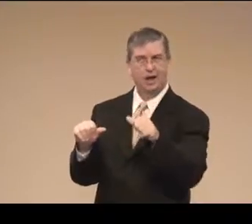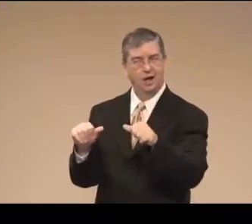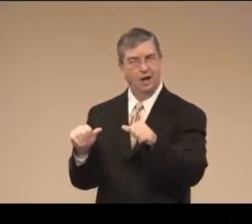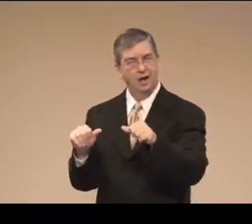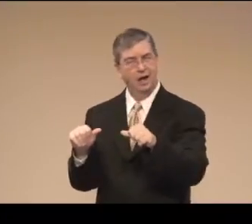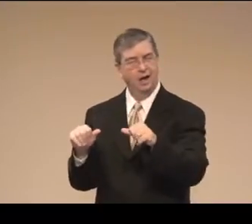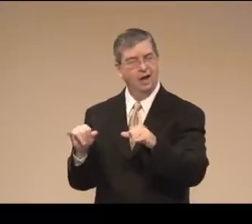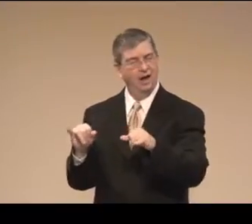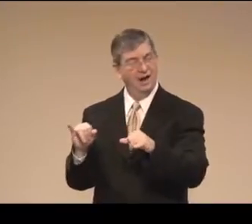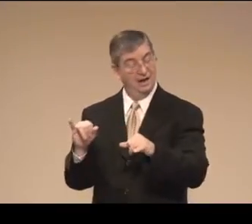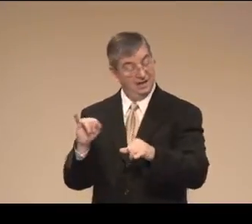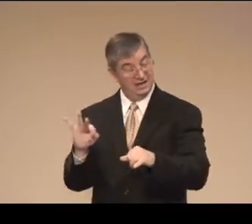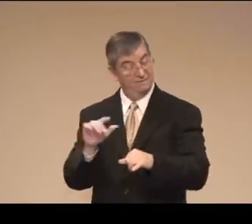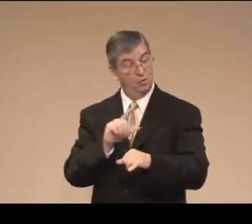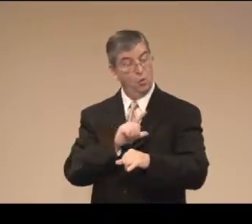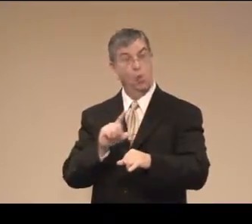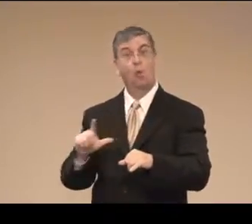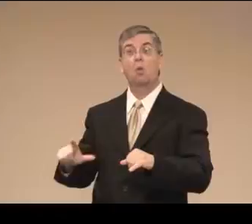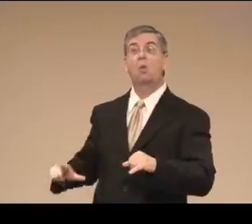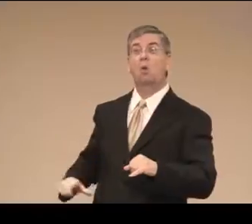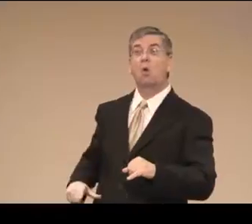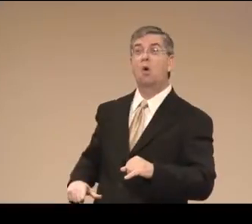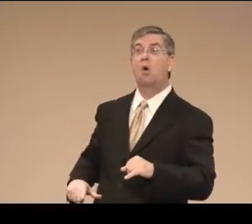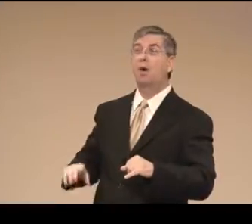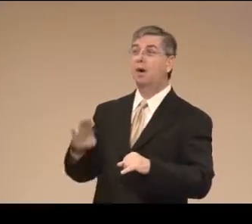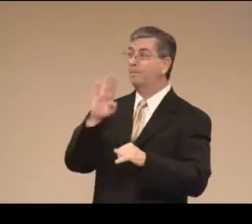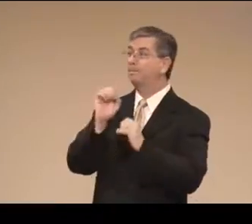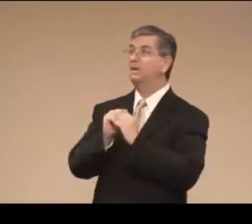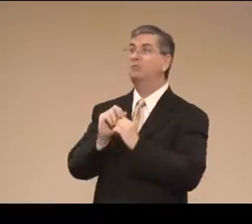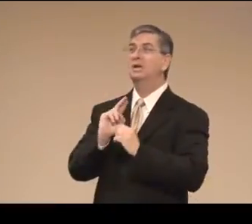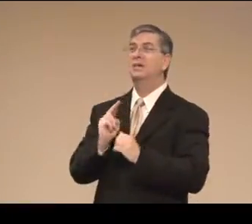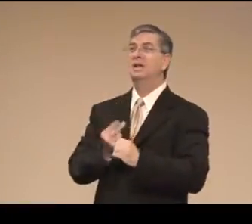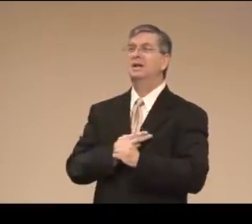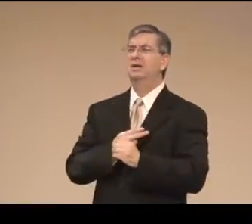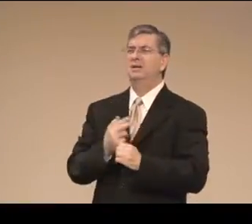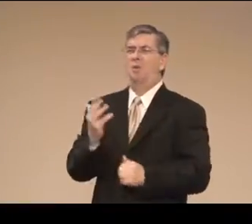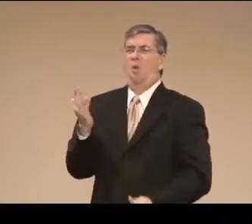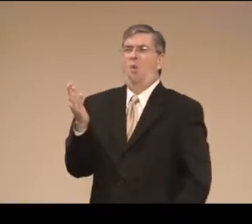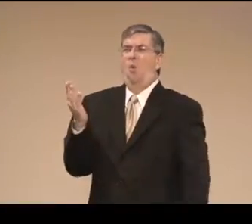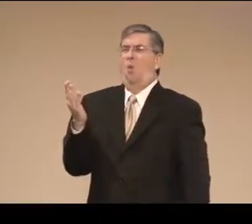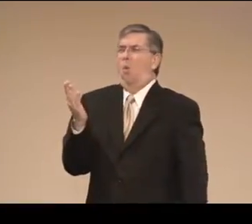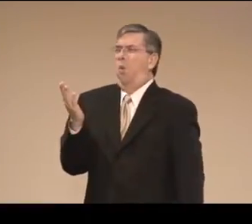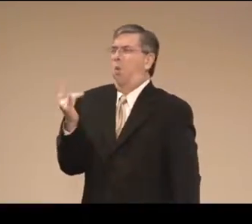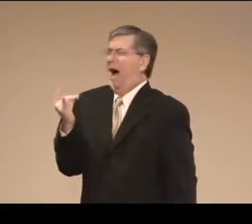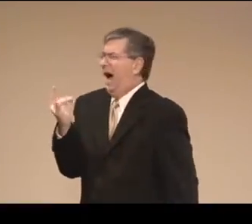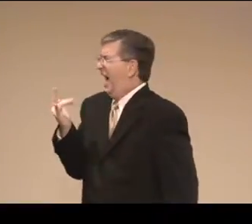so that yes, I agree, there might have been a little doubt there. If the Lord be with us,